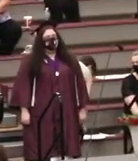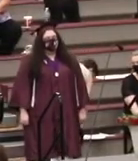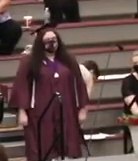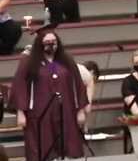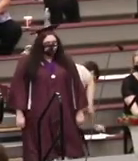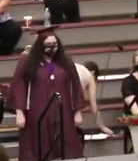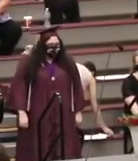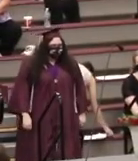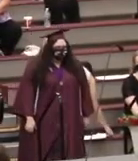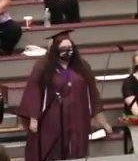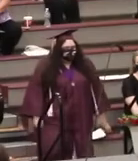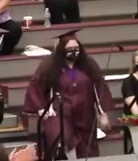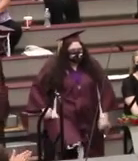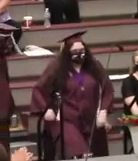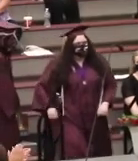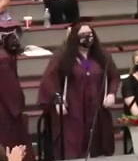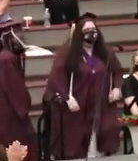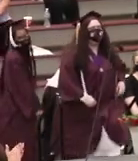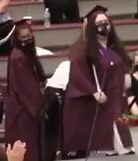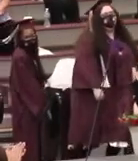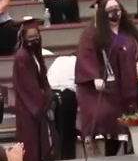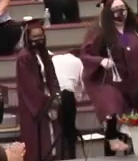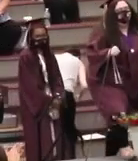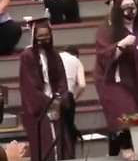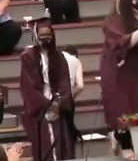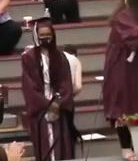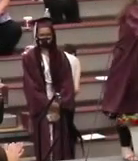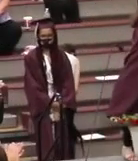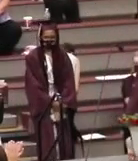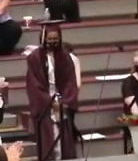Elena Joy Gouin.